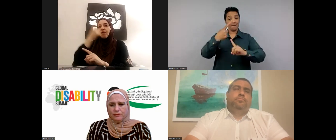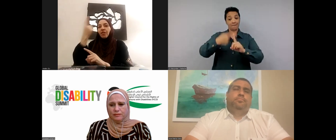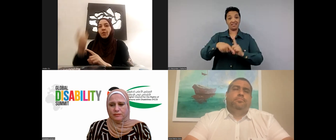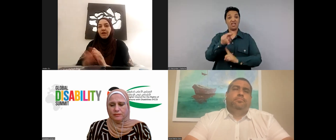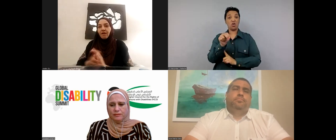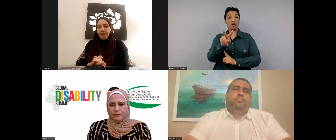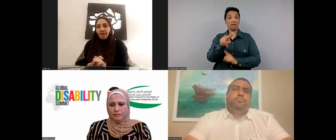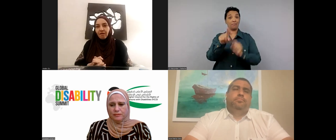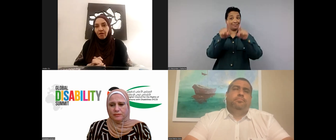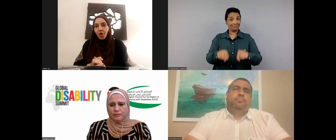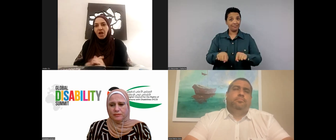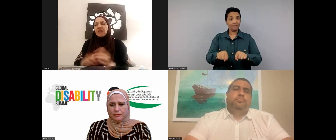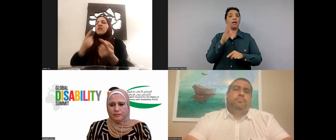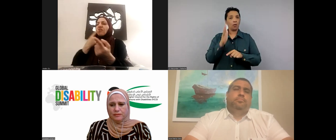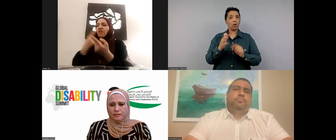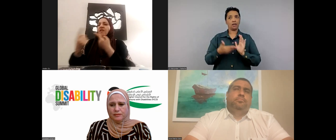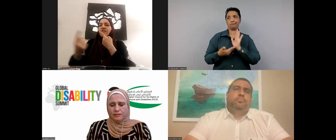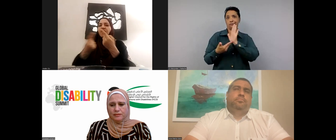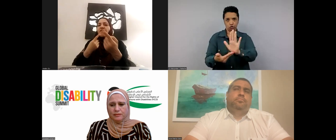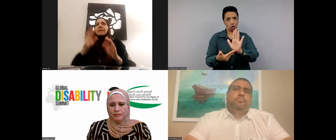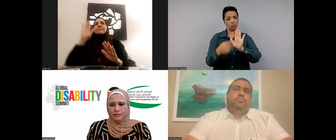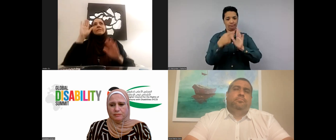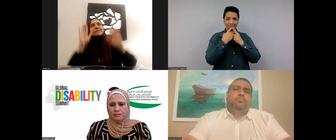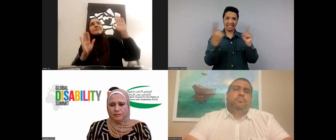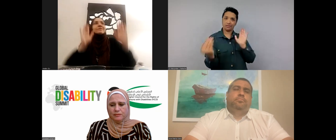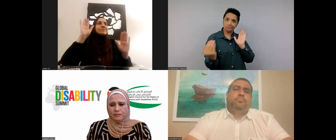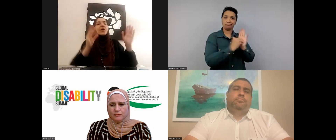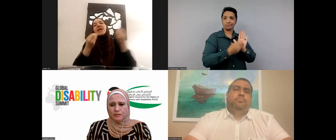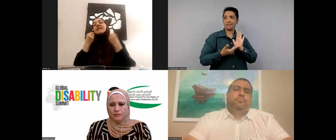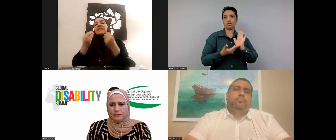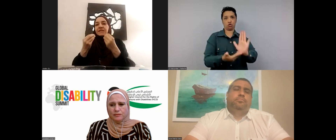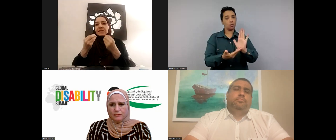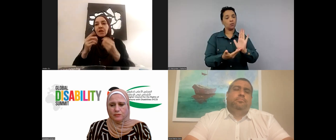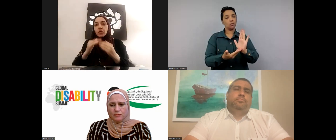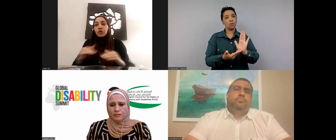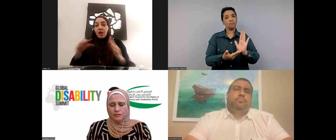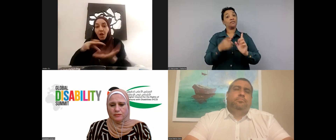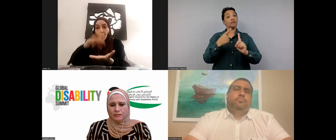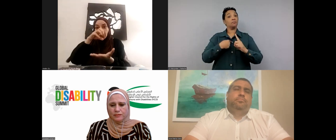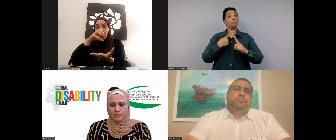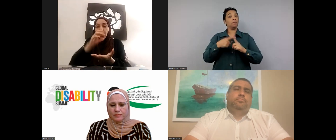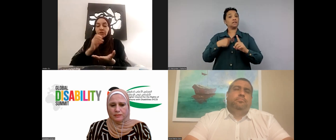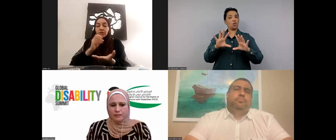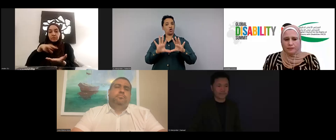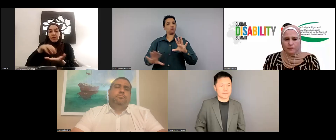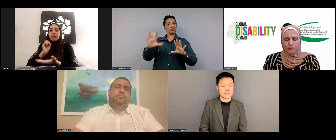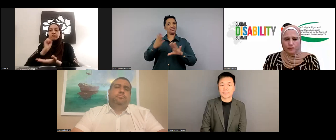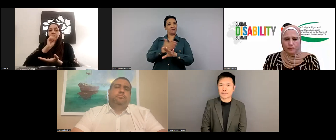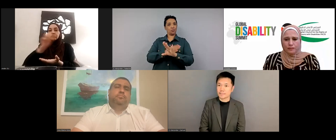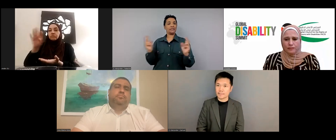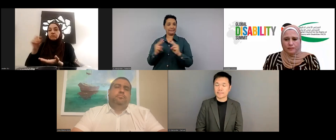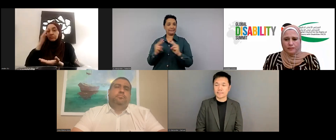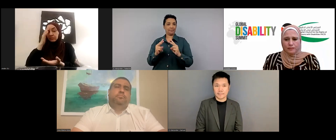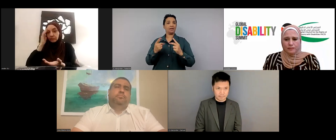something really solid and concrete in our regional pre-summit. I would stop